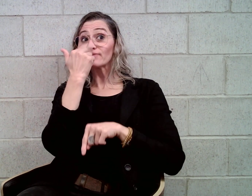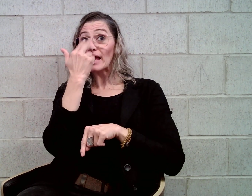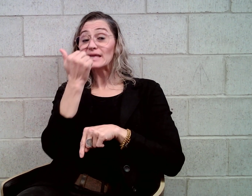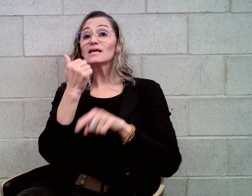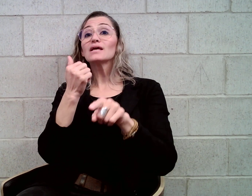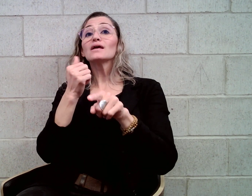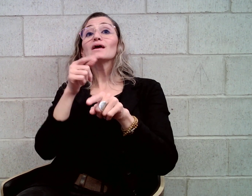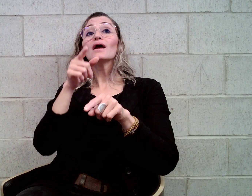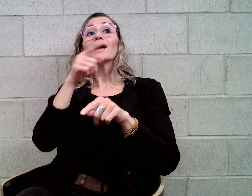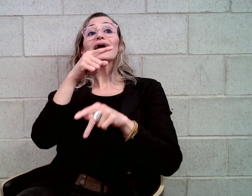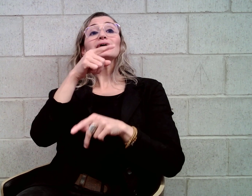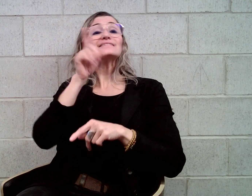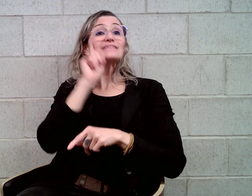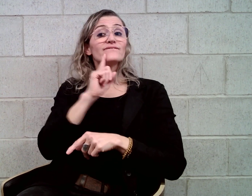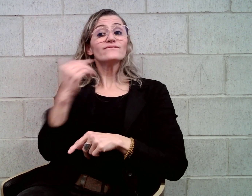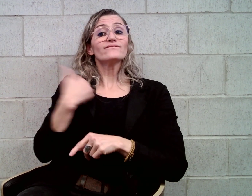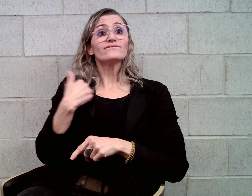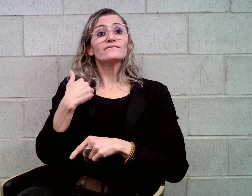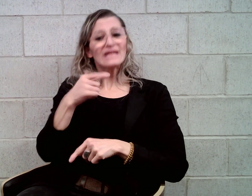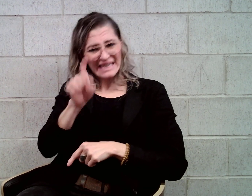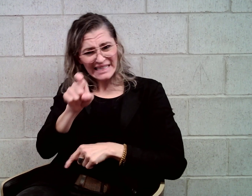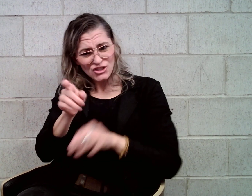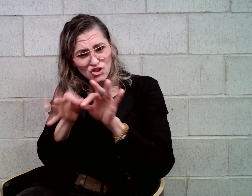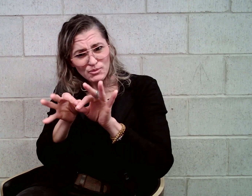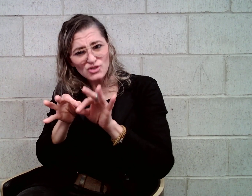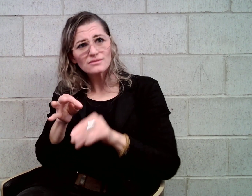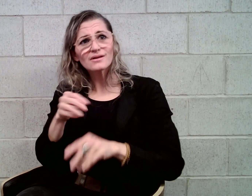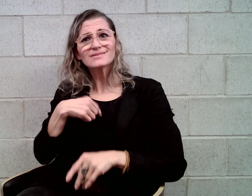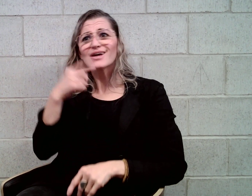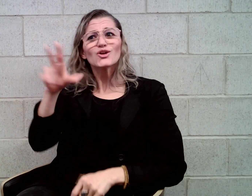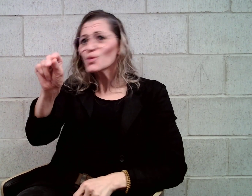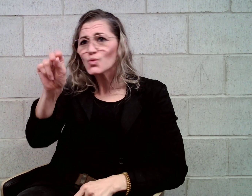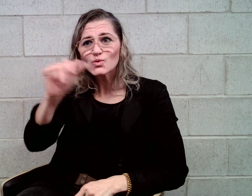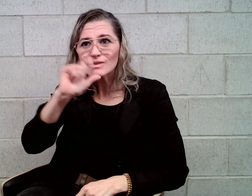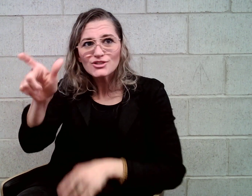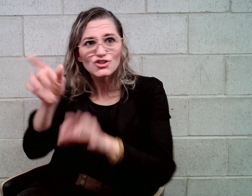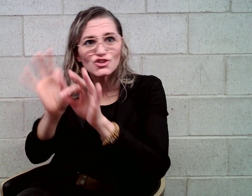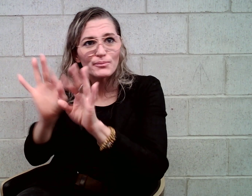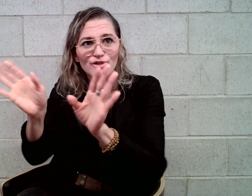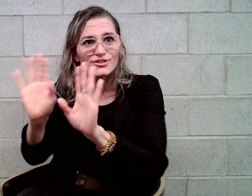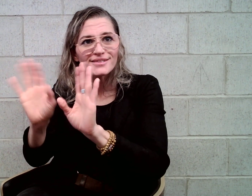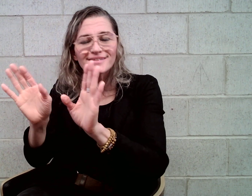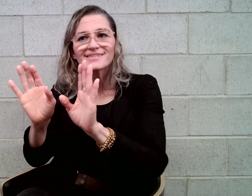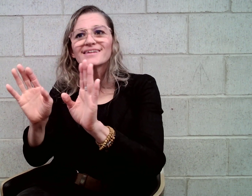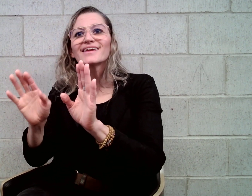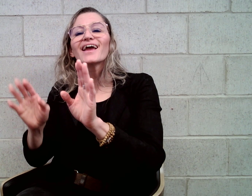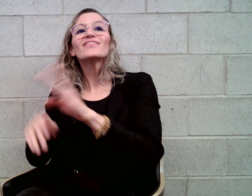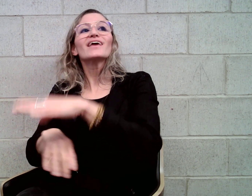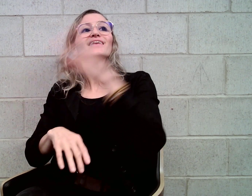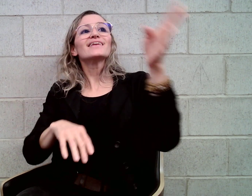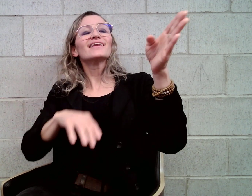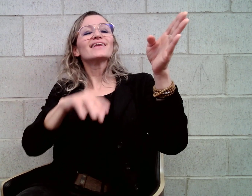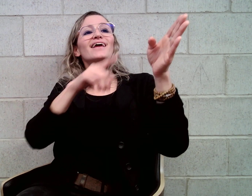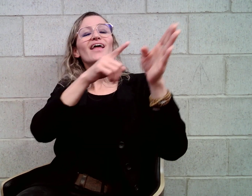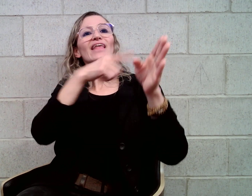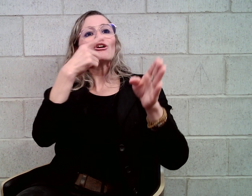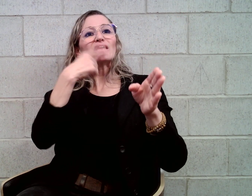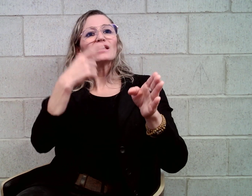in Hamlet, what's funny is that deaf people would say, well, what about the interpreter? And I said, no, you don't need an interpreter for this show.